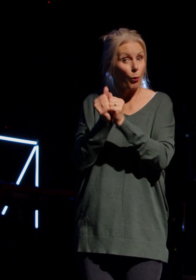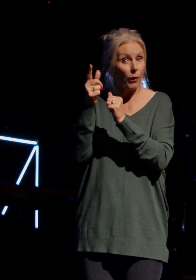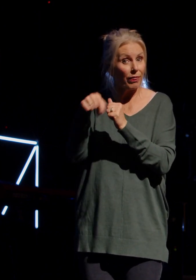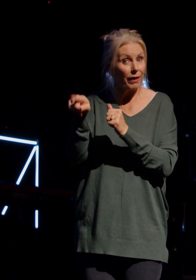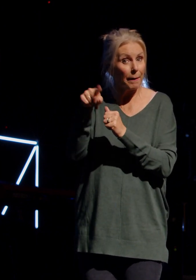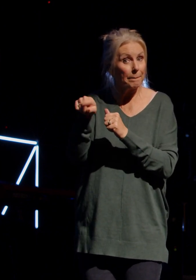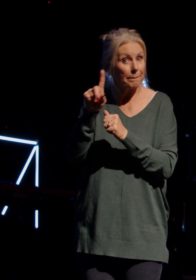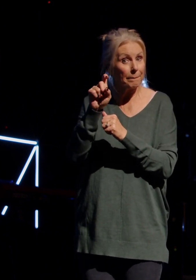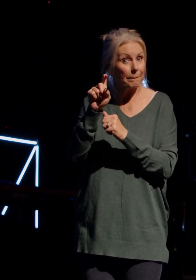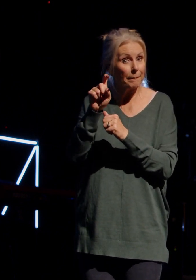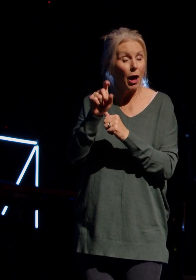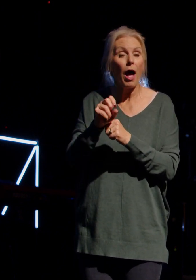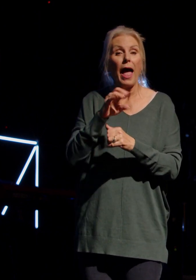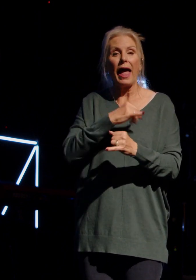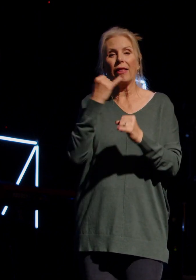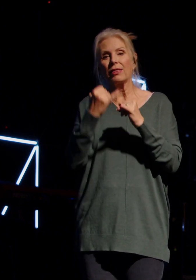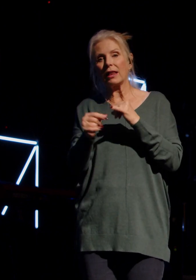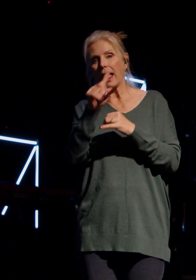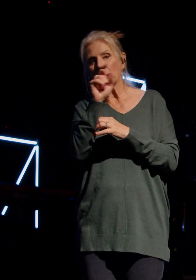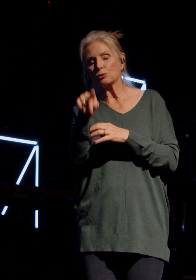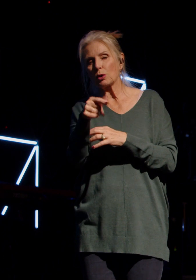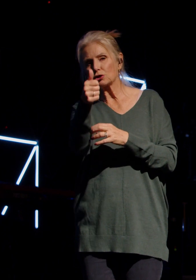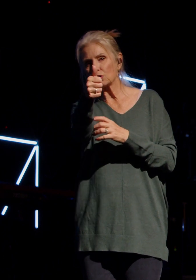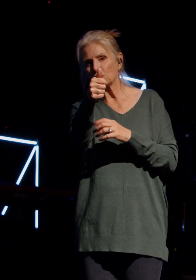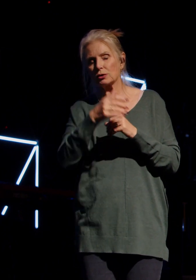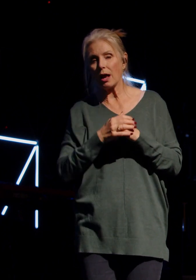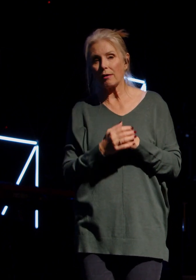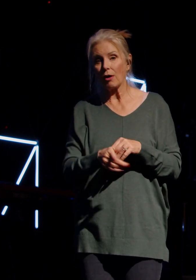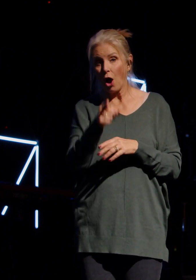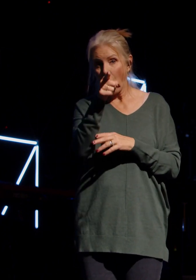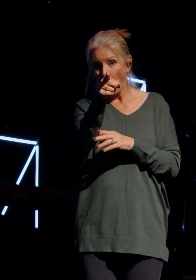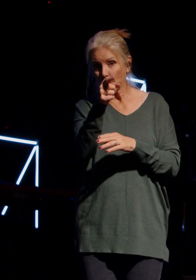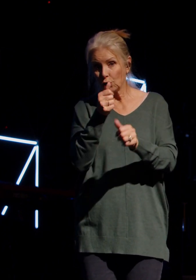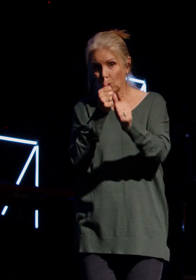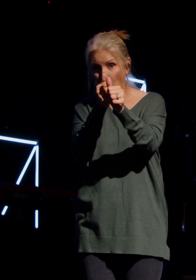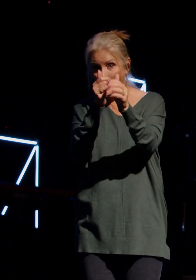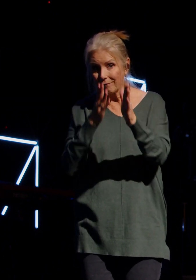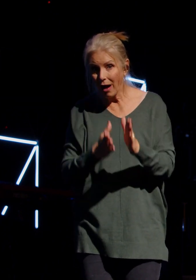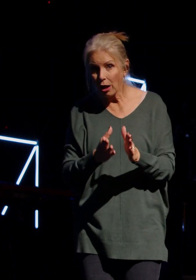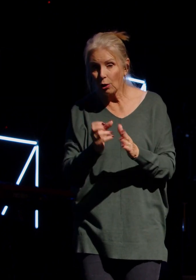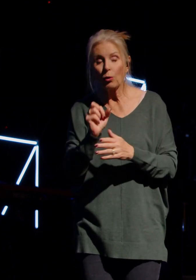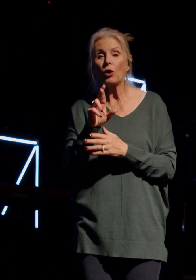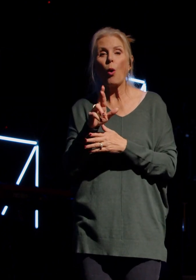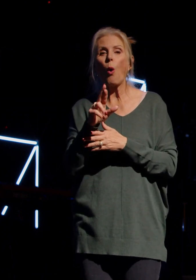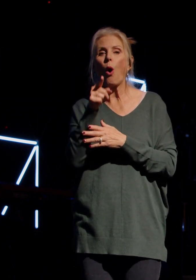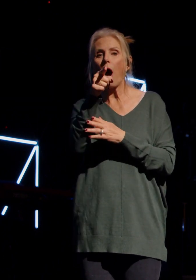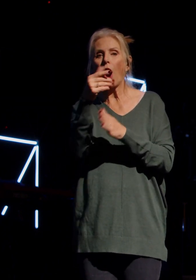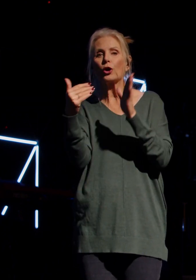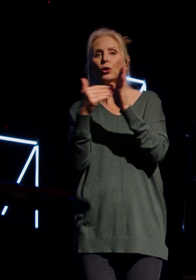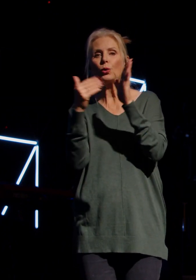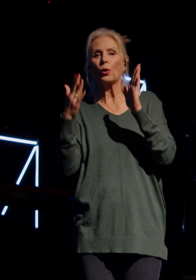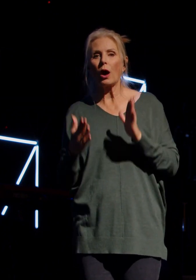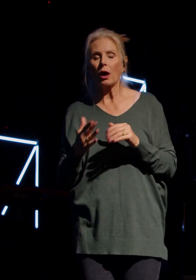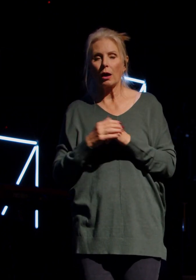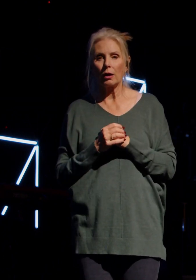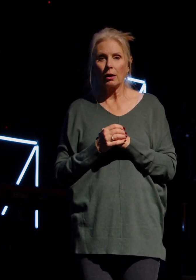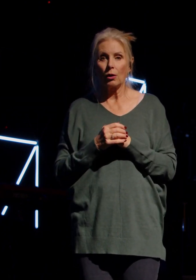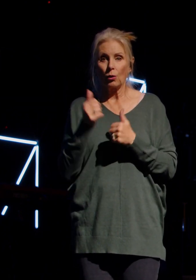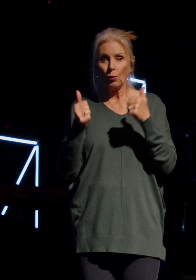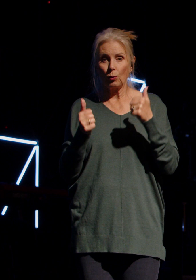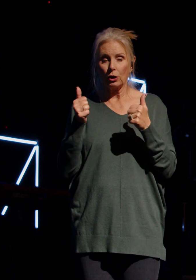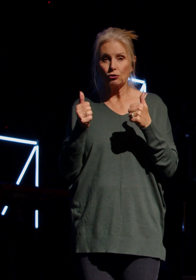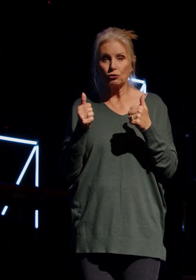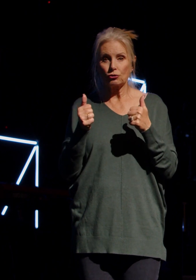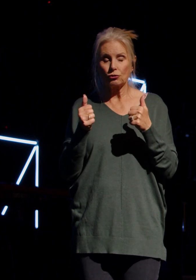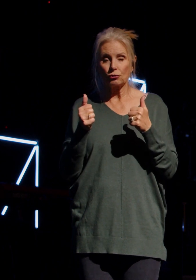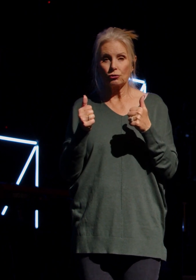And the last question, are you a follower of Jesus, or are you an opponent of Jesus? In conclusion, just going over these points, we're going to sing one